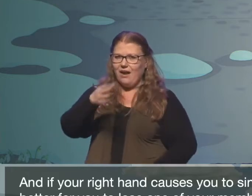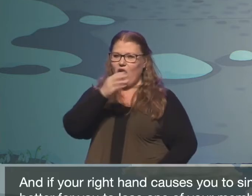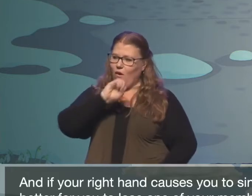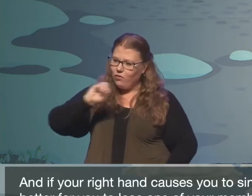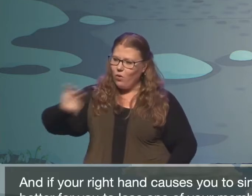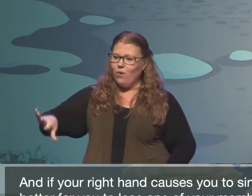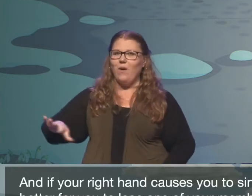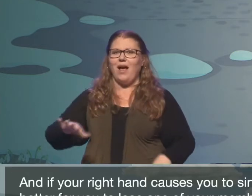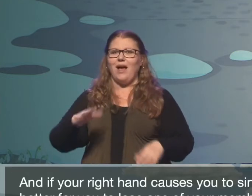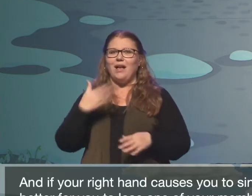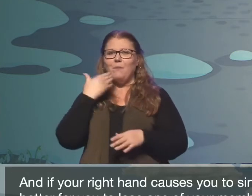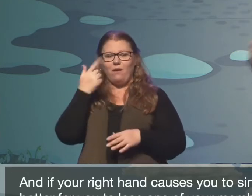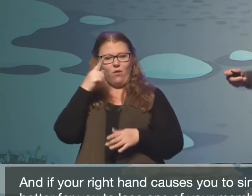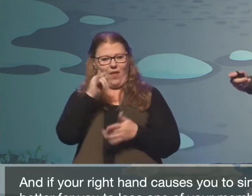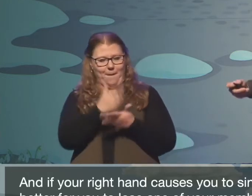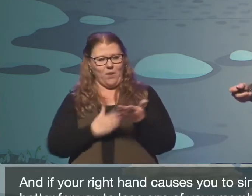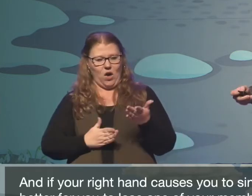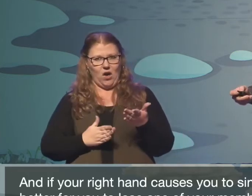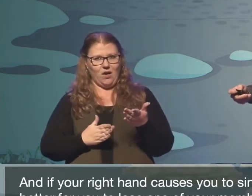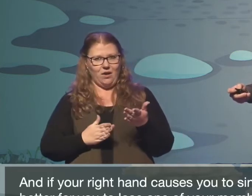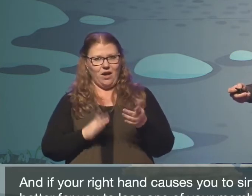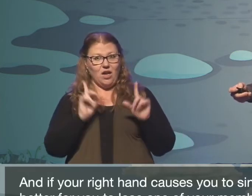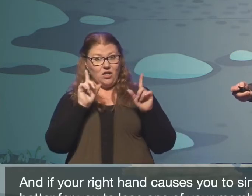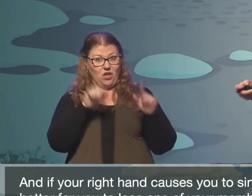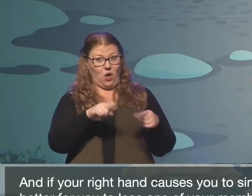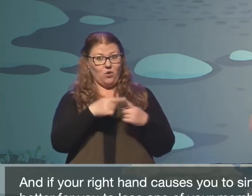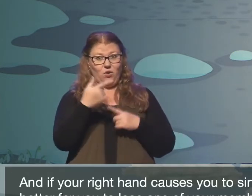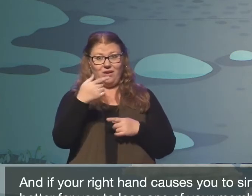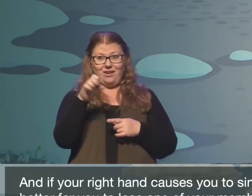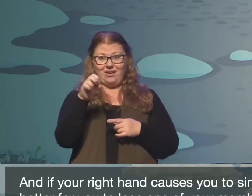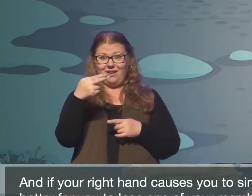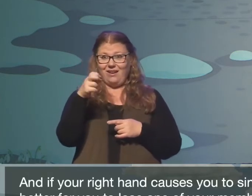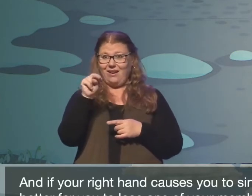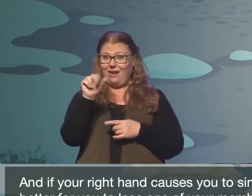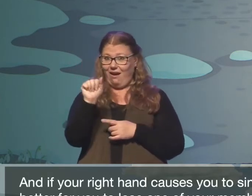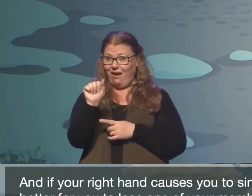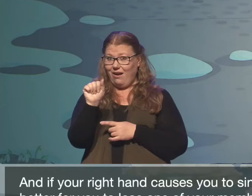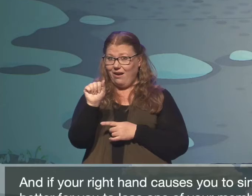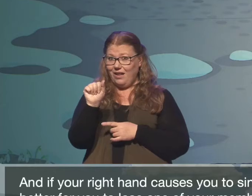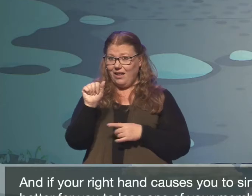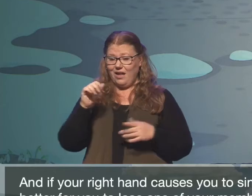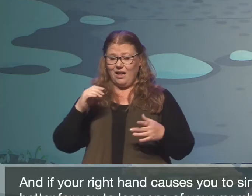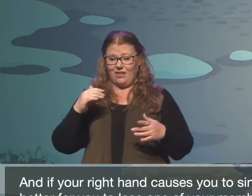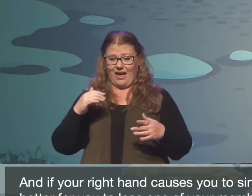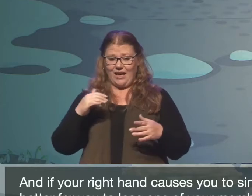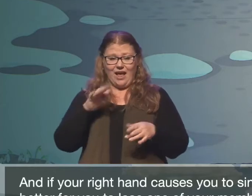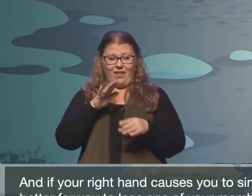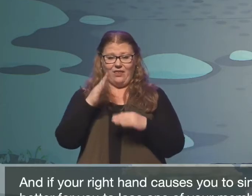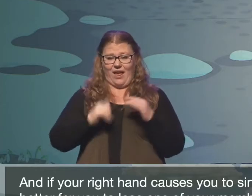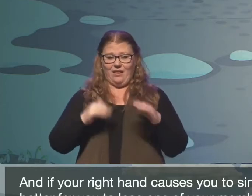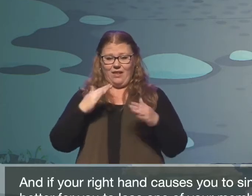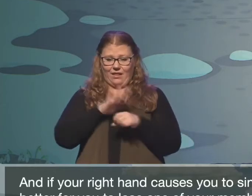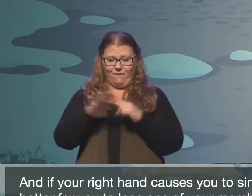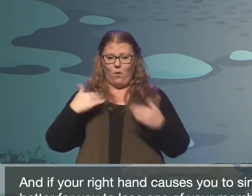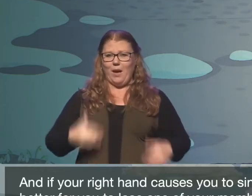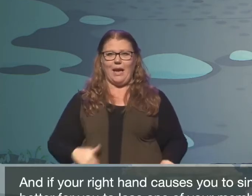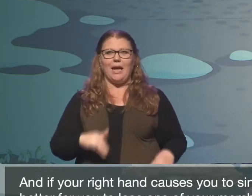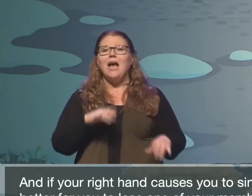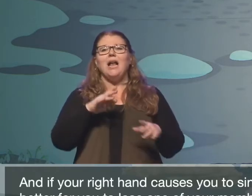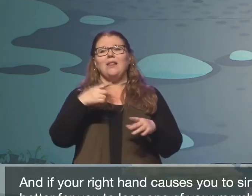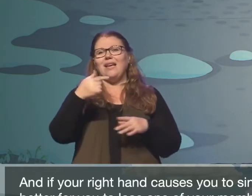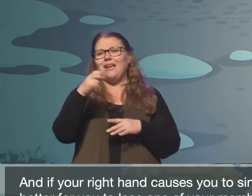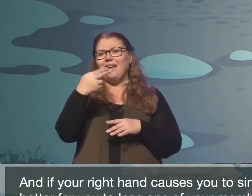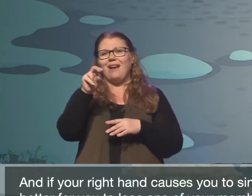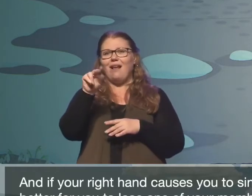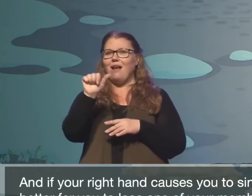part to end up in Gehenna than your whole body. So Gehenna is not hell. Jesus isn't talking about some place of eternal fire and damnation.